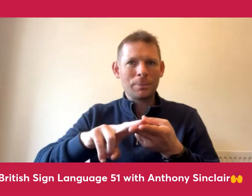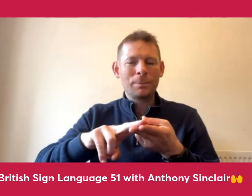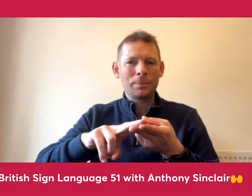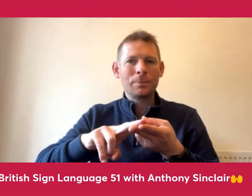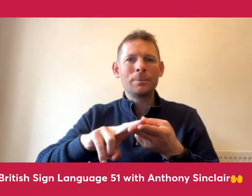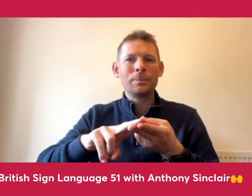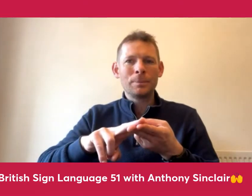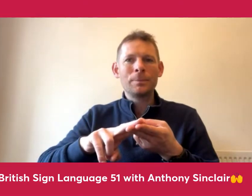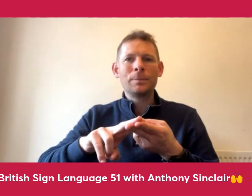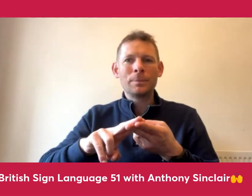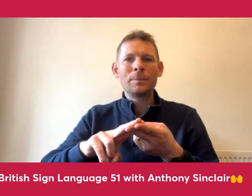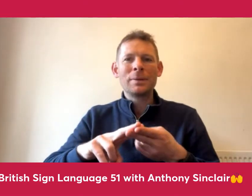cheap,